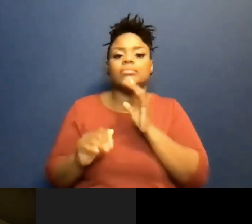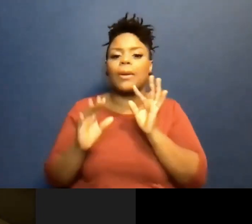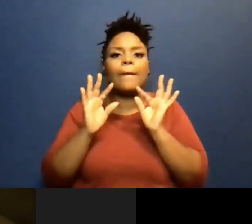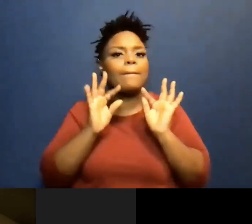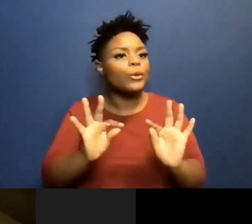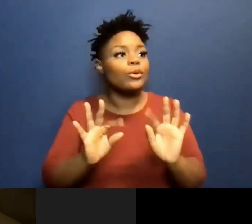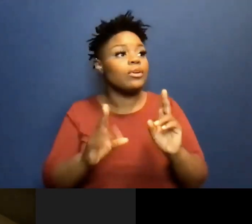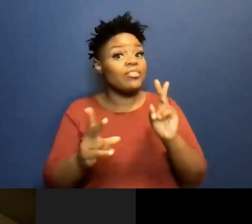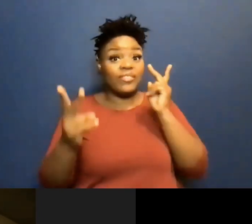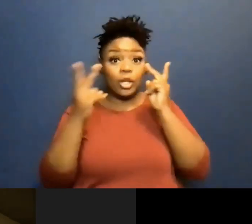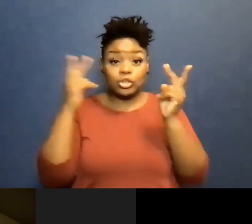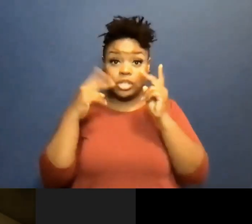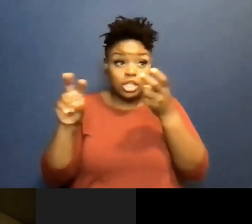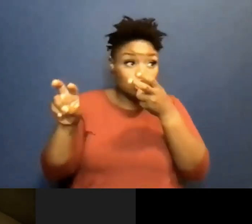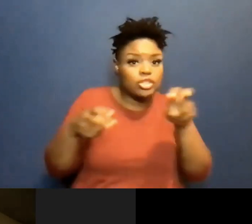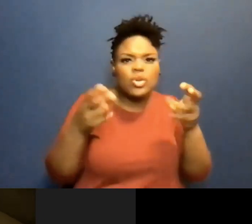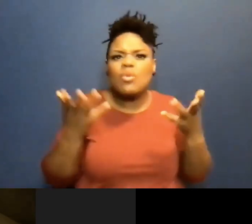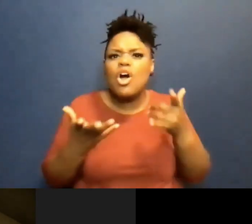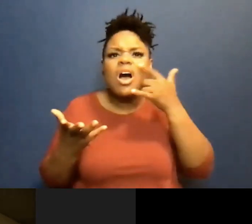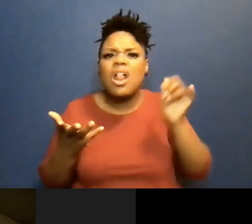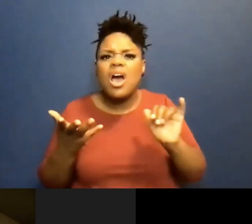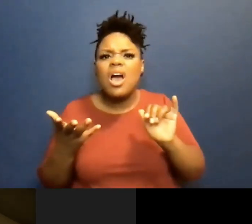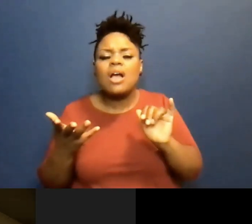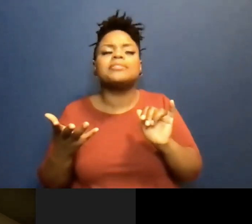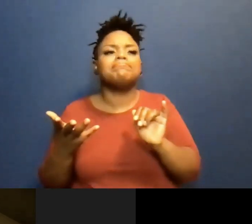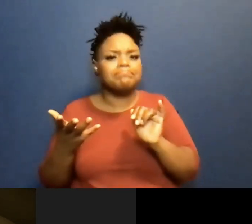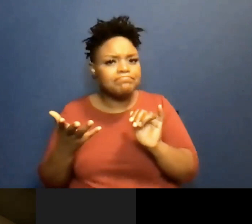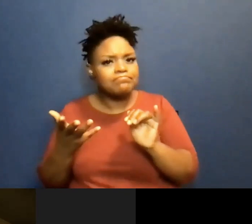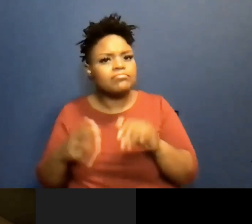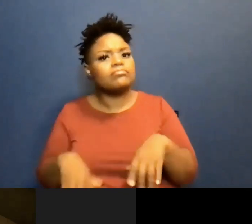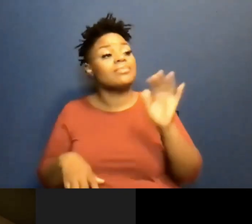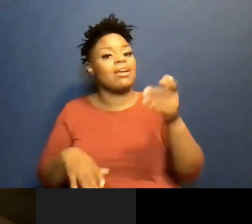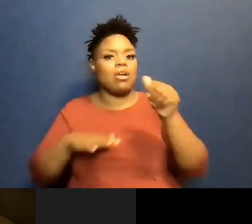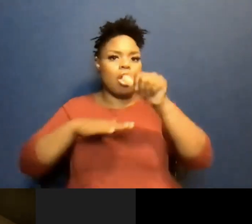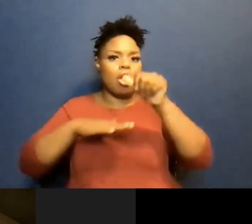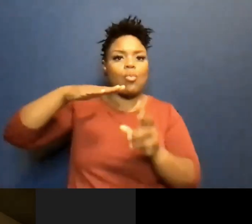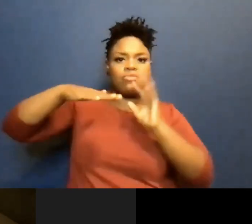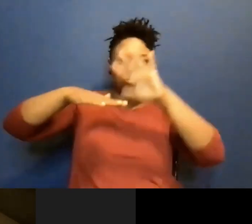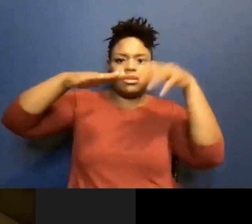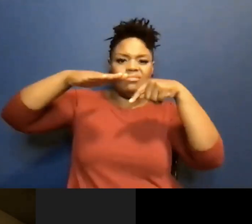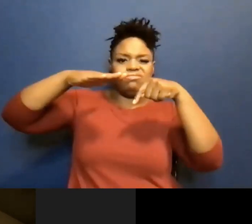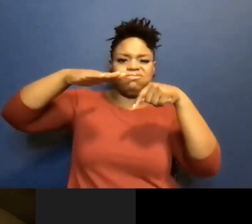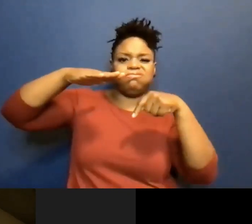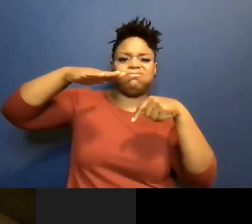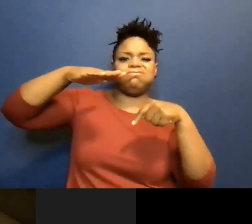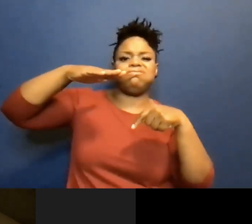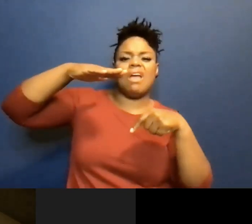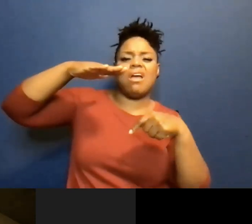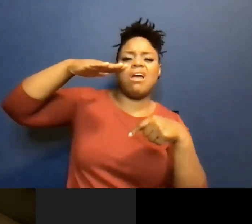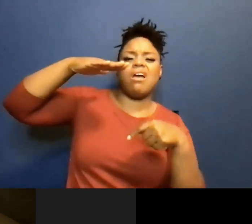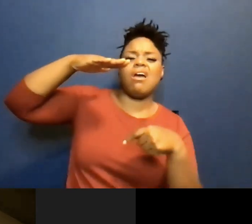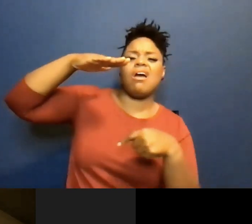we just filmed that in a pool with a black sheet and then we did some after magic.